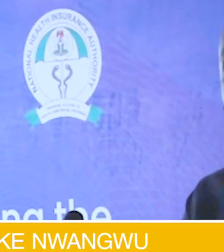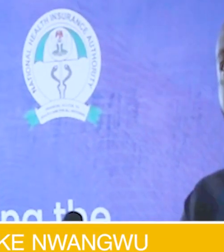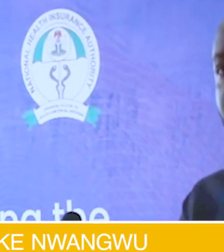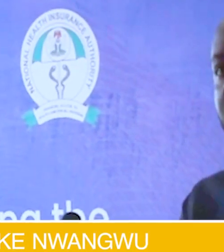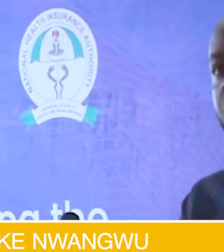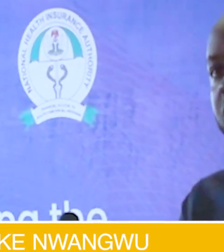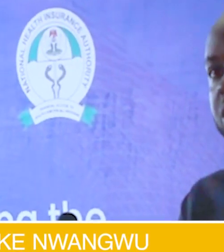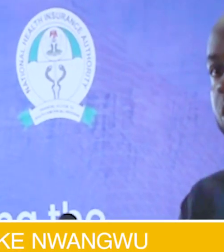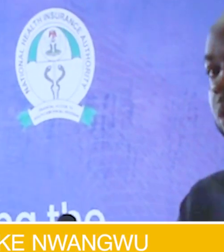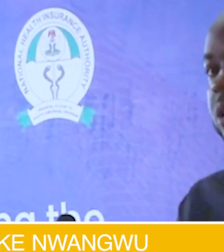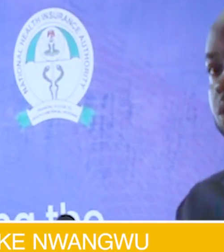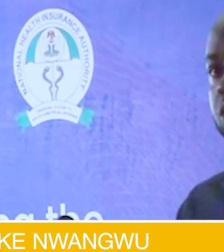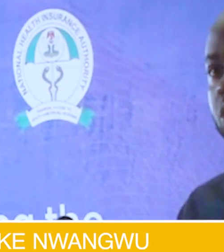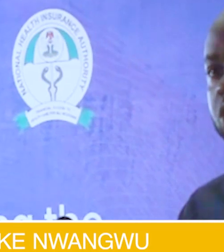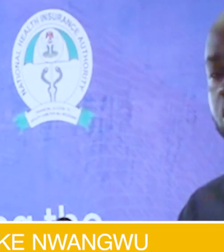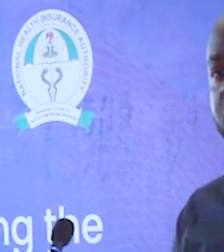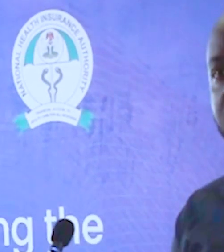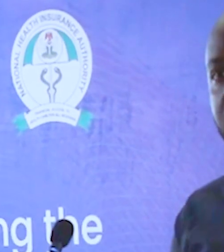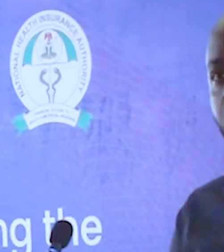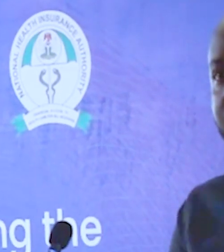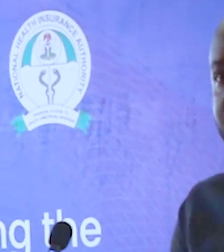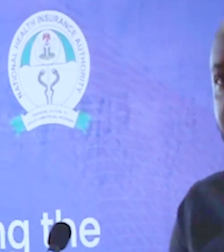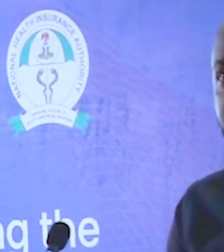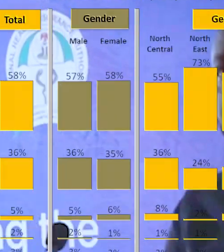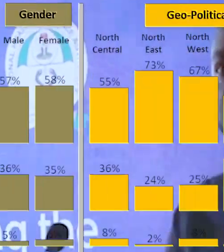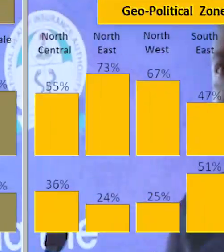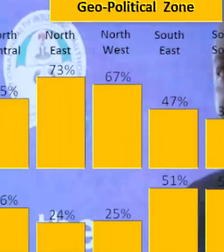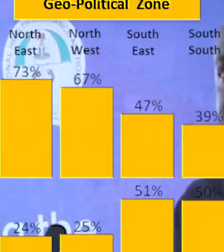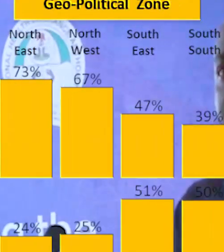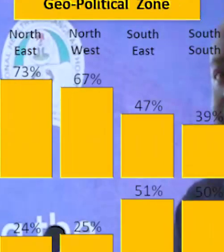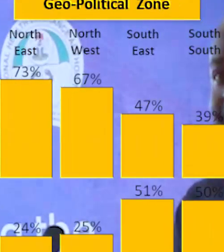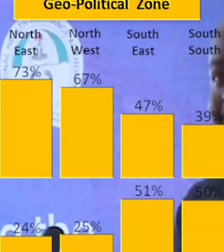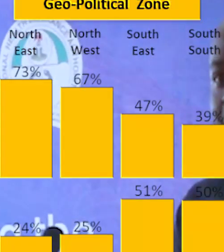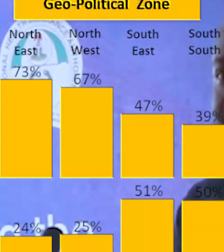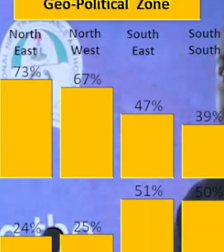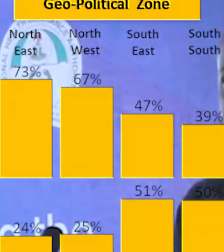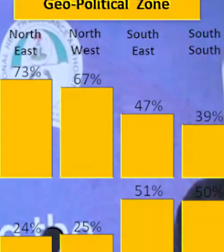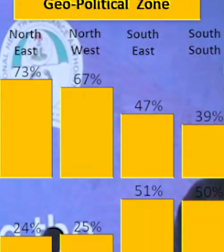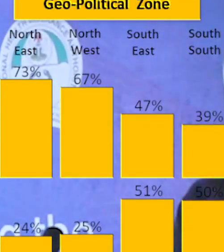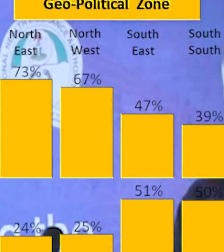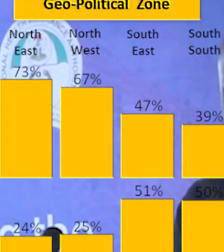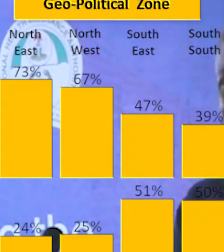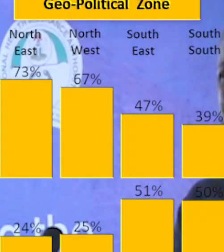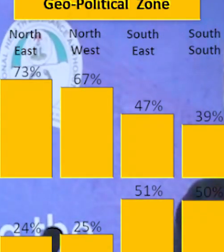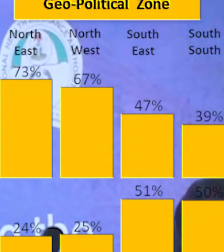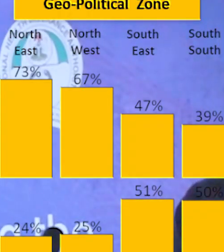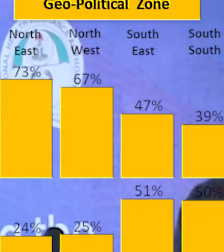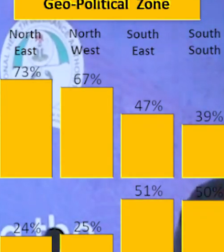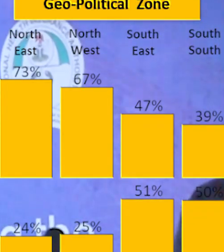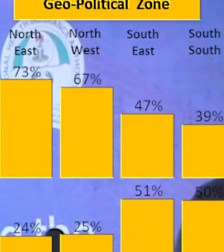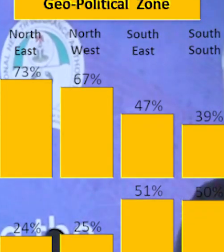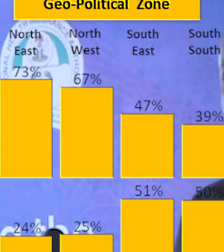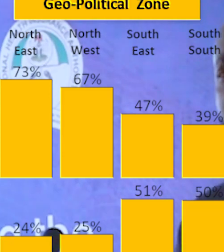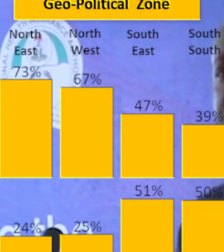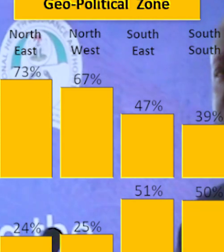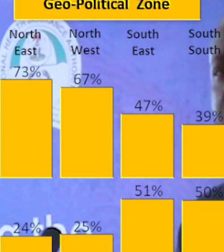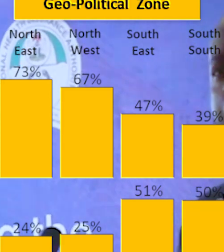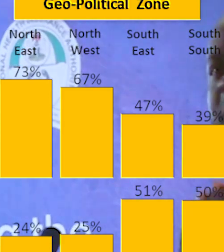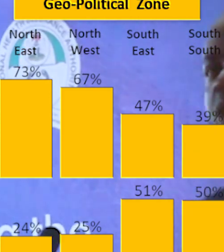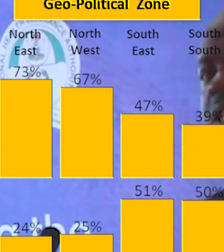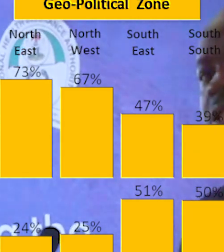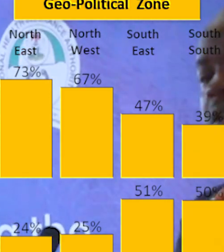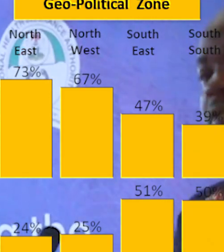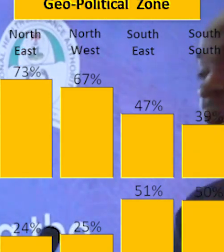look at the distribution across the geopolitical zones, you see that with the exception of Southeast, South-South, and maybe